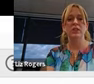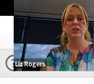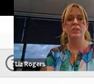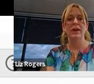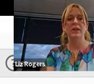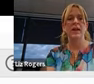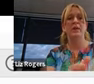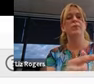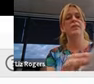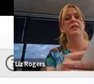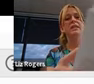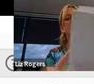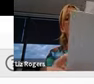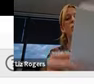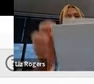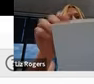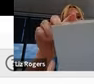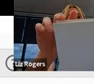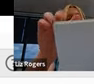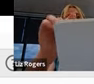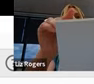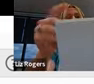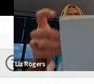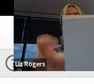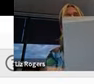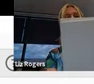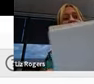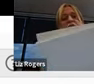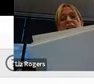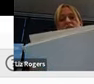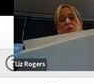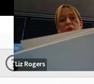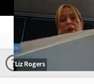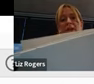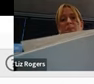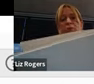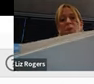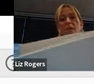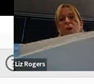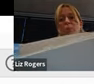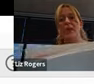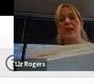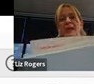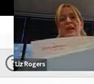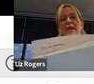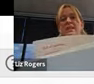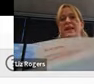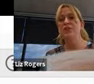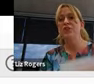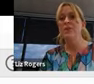whoop, actually no, that's on the handbook. Stage one is about introducing the story, performing and wellbeing.